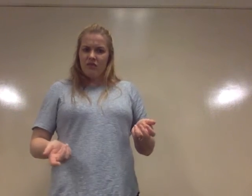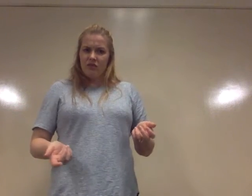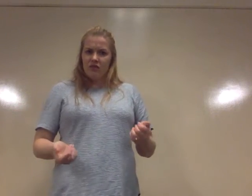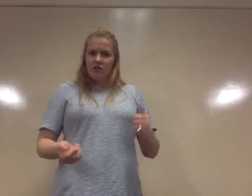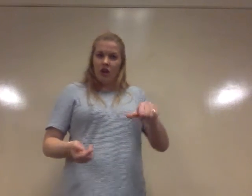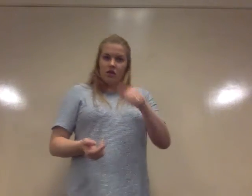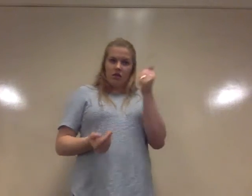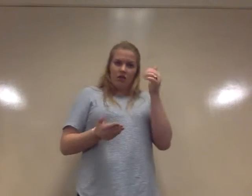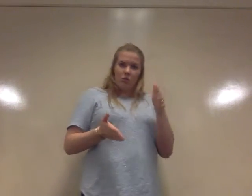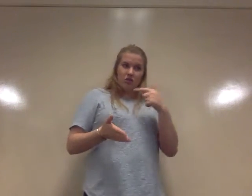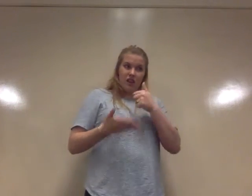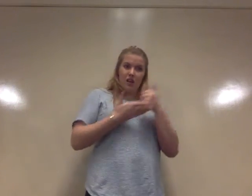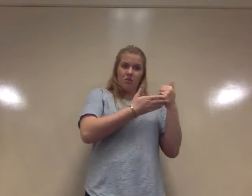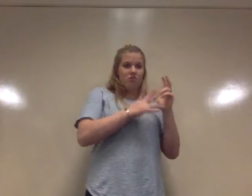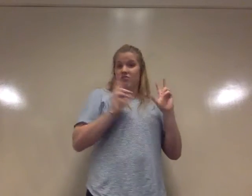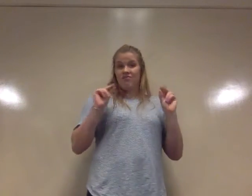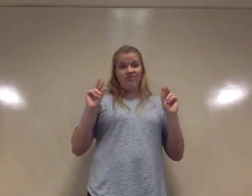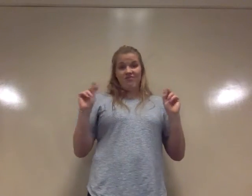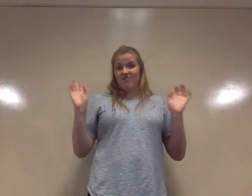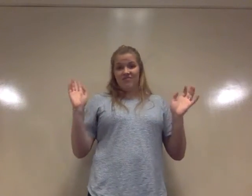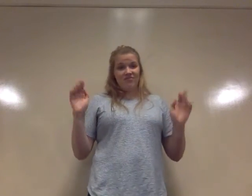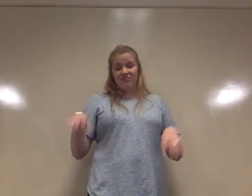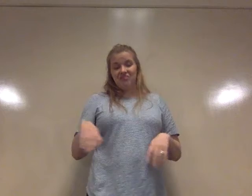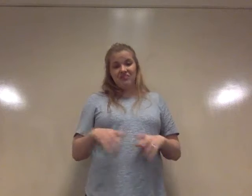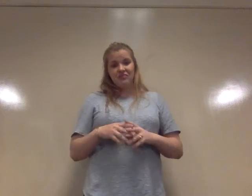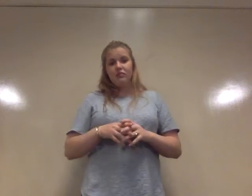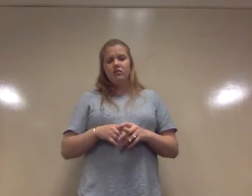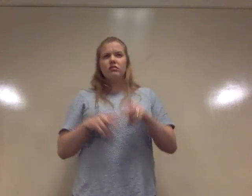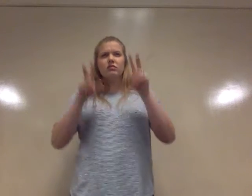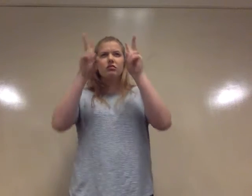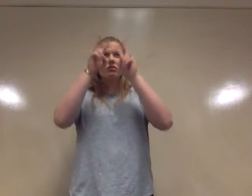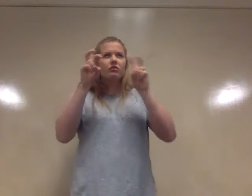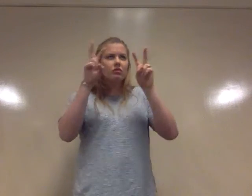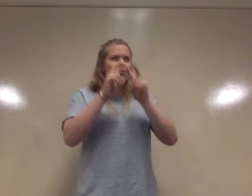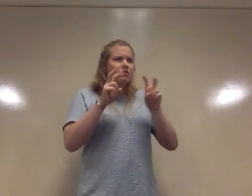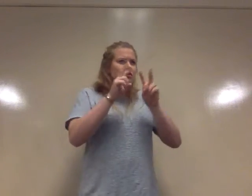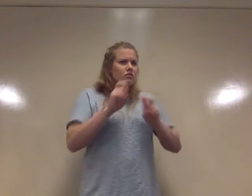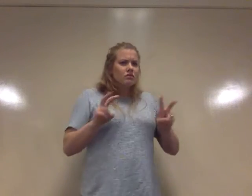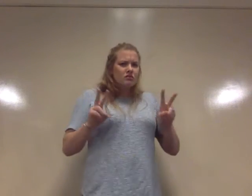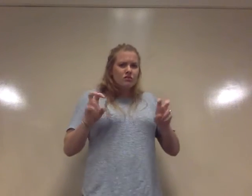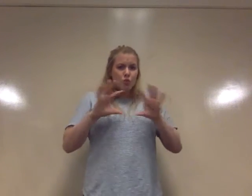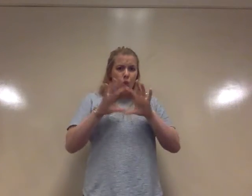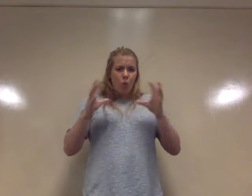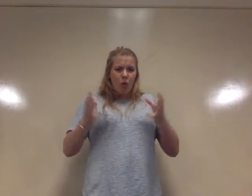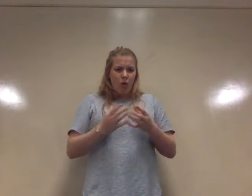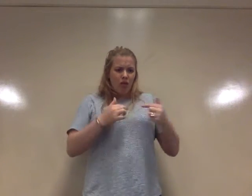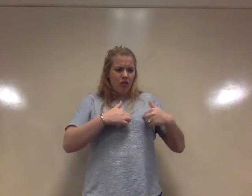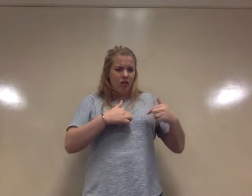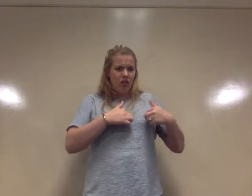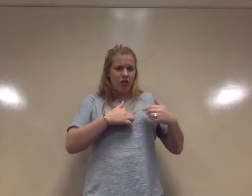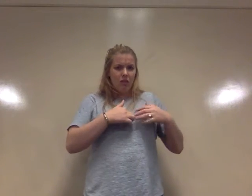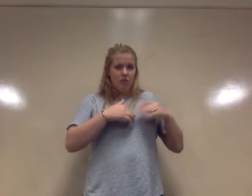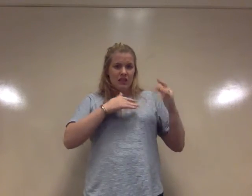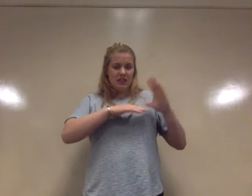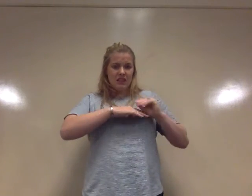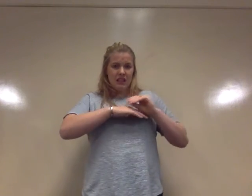unsuspecting victim. So Dr. Esselstyn started investigating the global statistics on breast cancer. One of the facts he